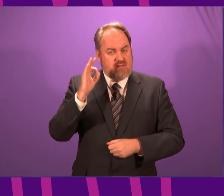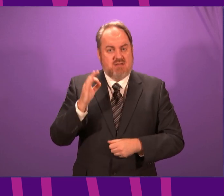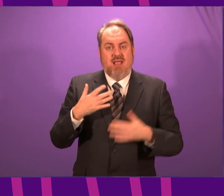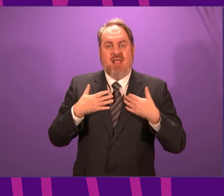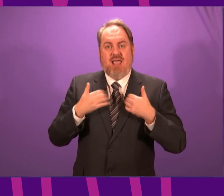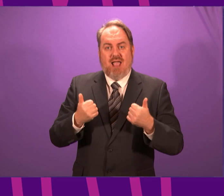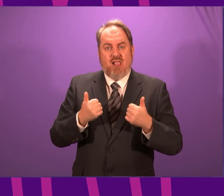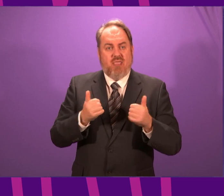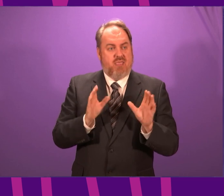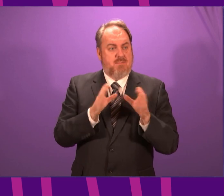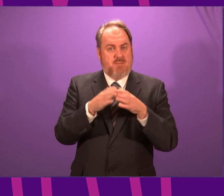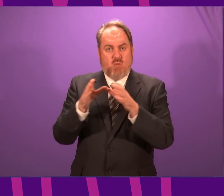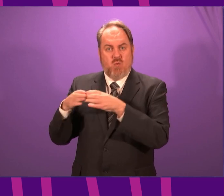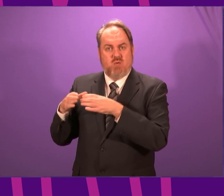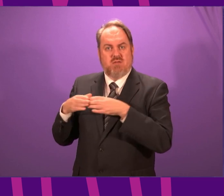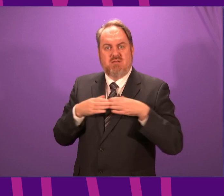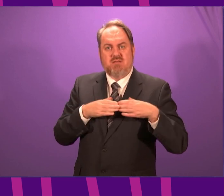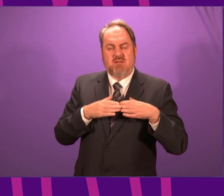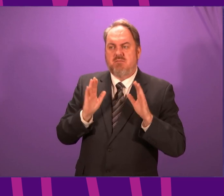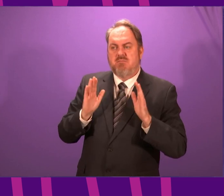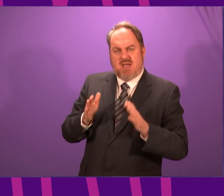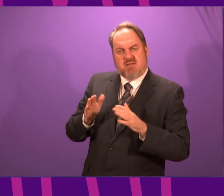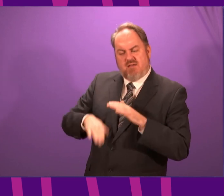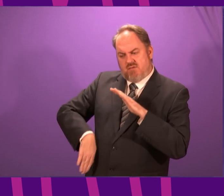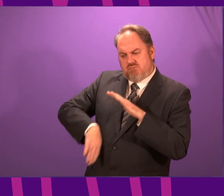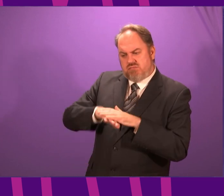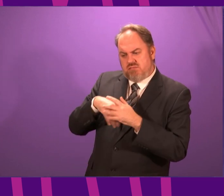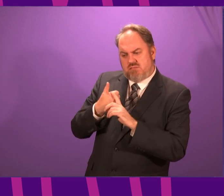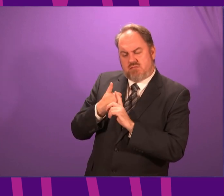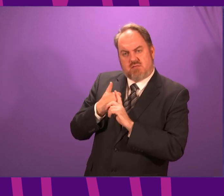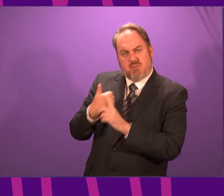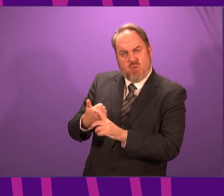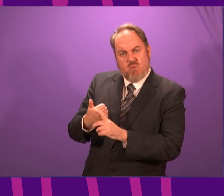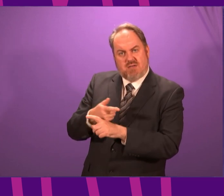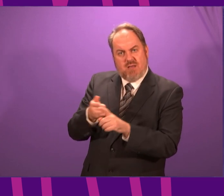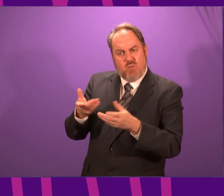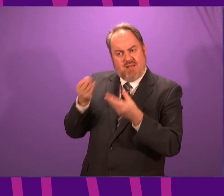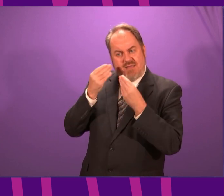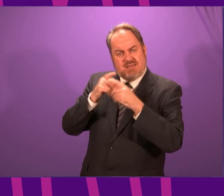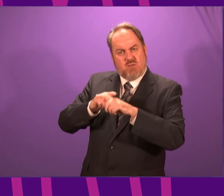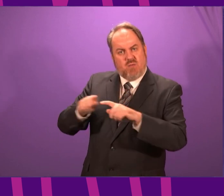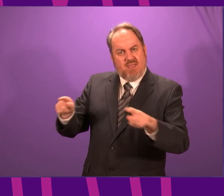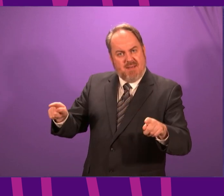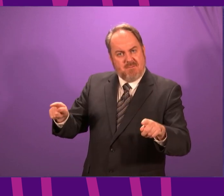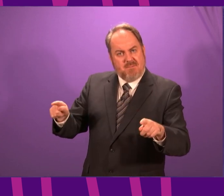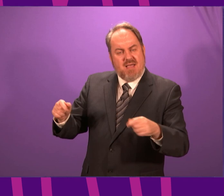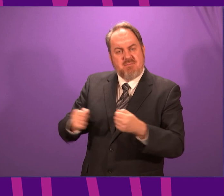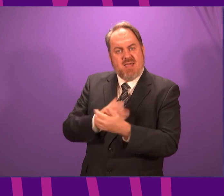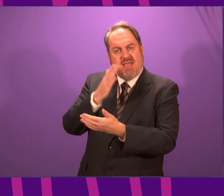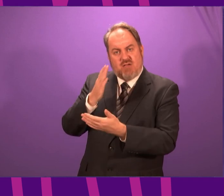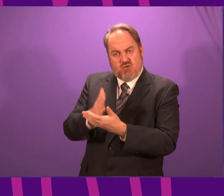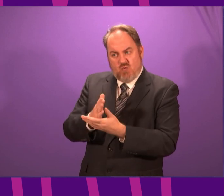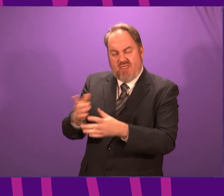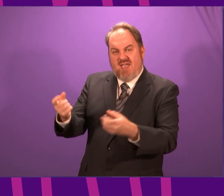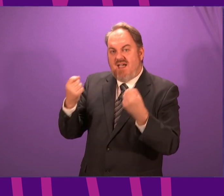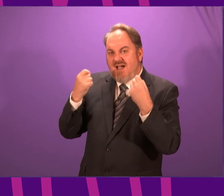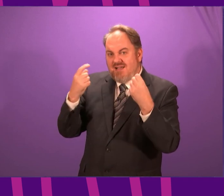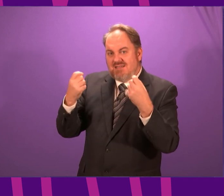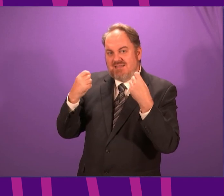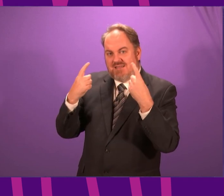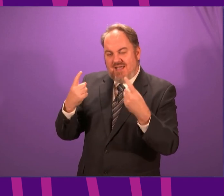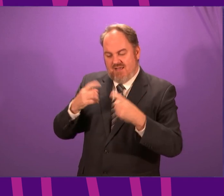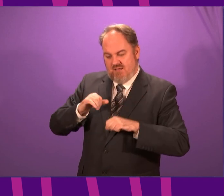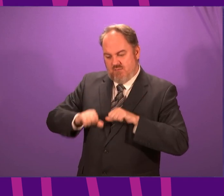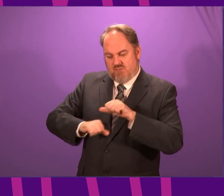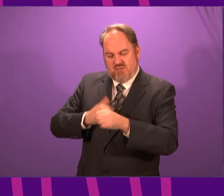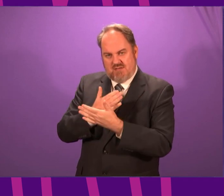make sure that the people delivering on the ground have the earliest possible input on what they're being asked to enact. Also,